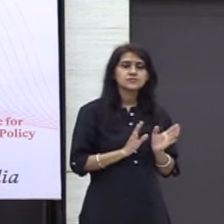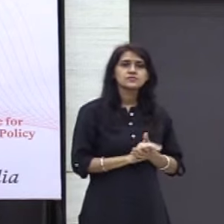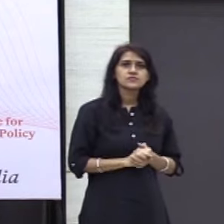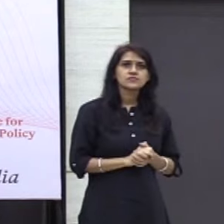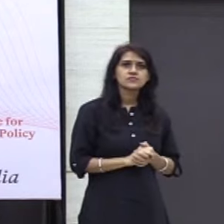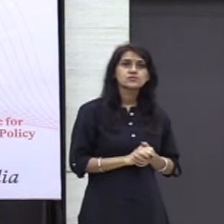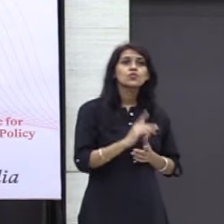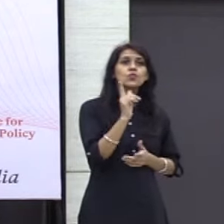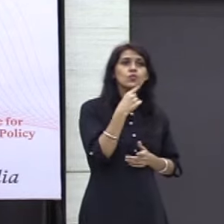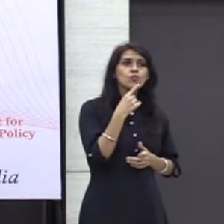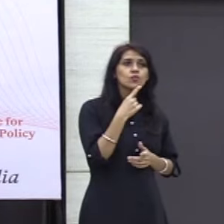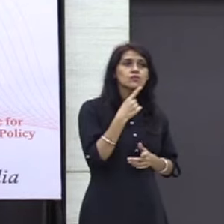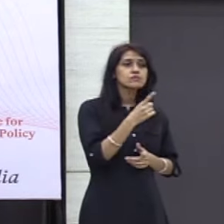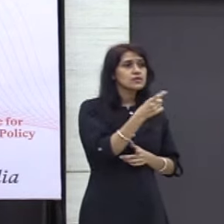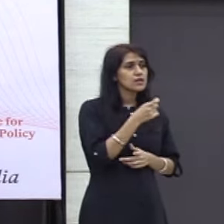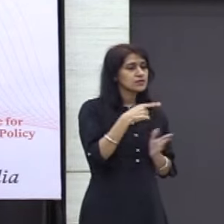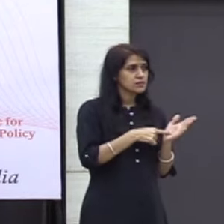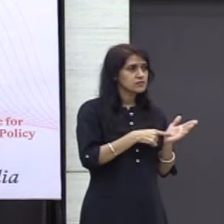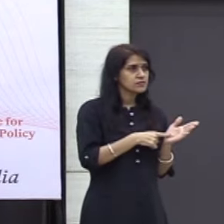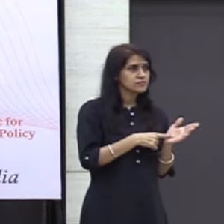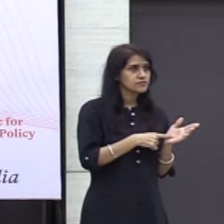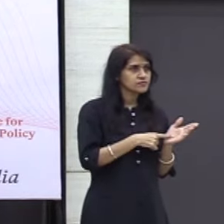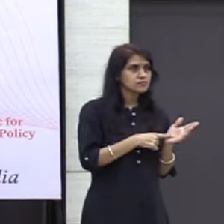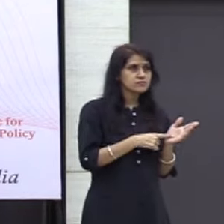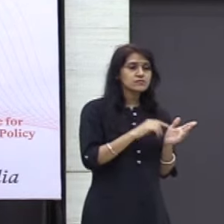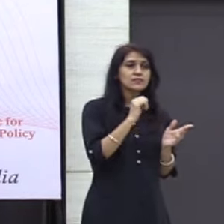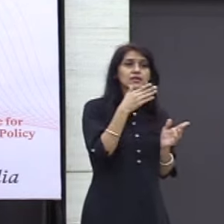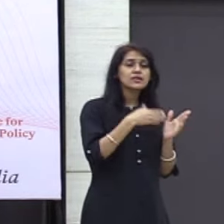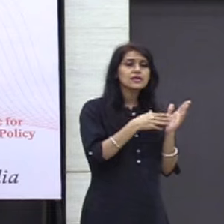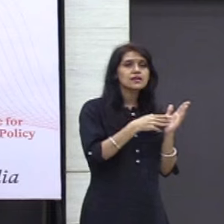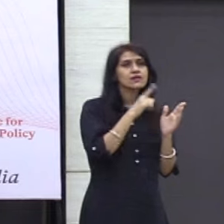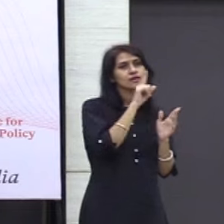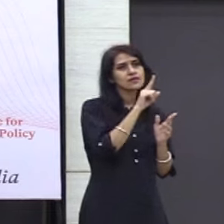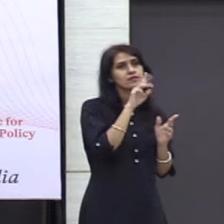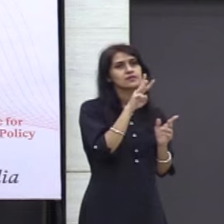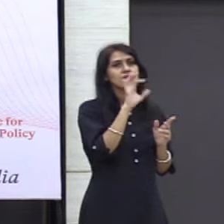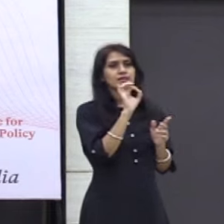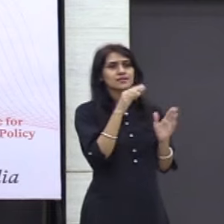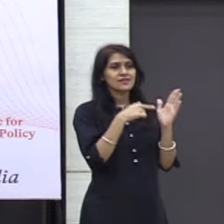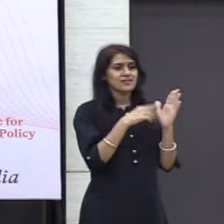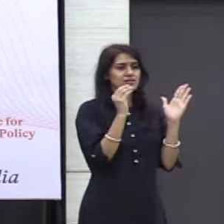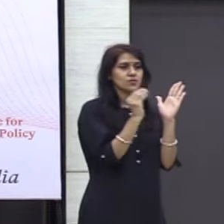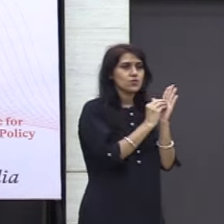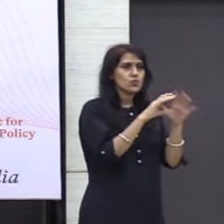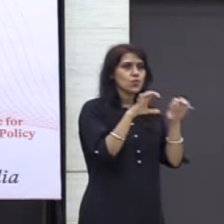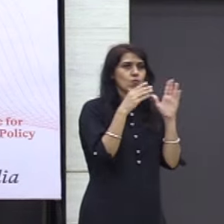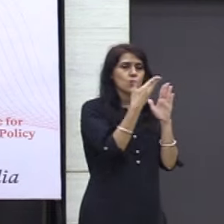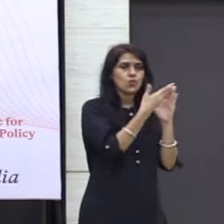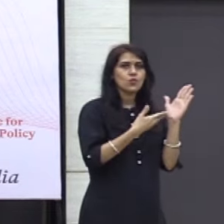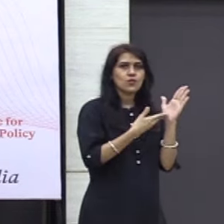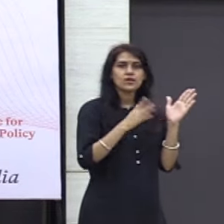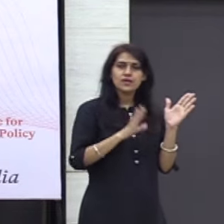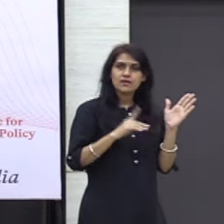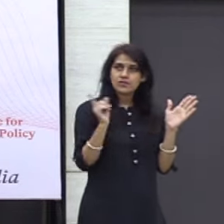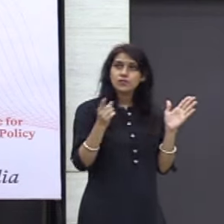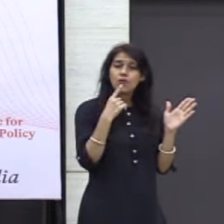Whoever does, it's 113 of the Bharatiya Nyaya Sanhita, called BNS, whoever does an act with the